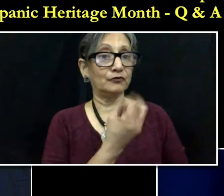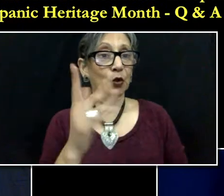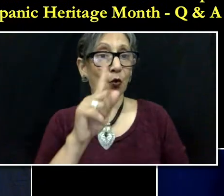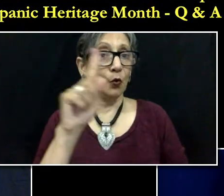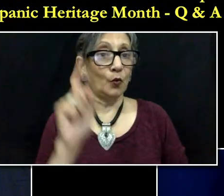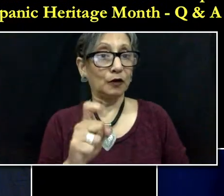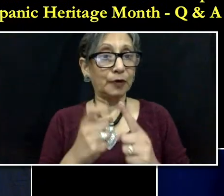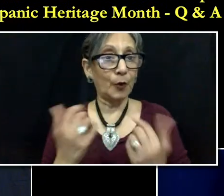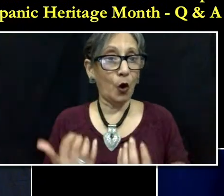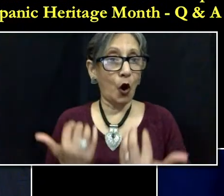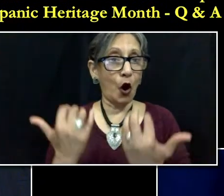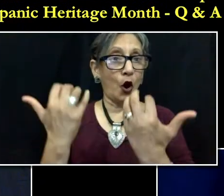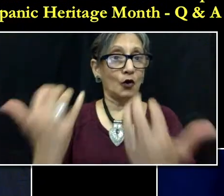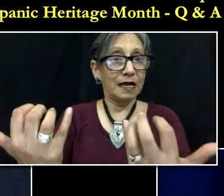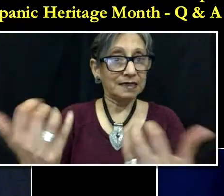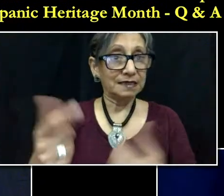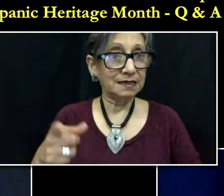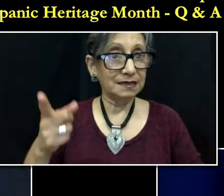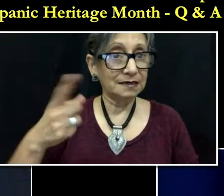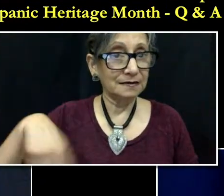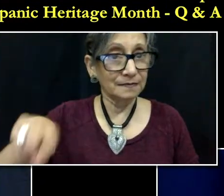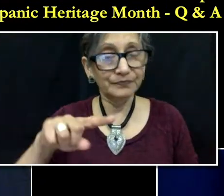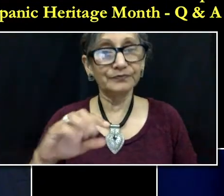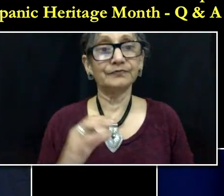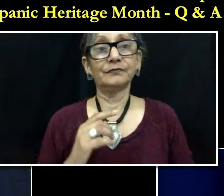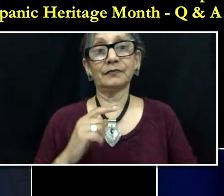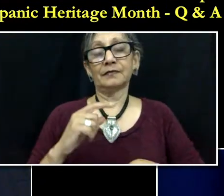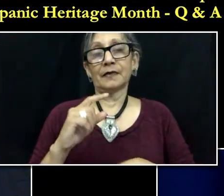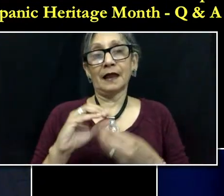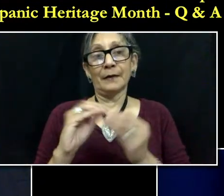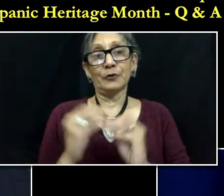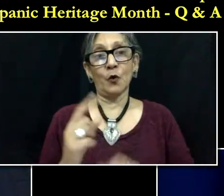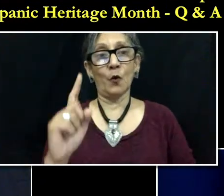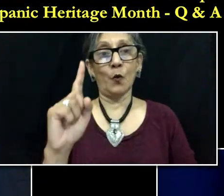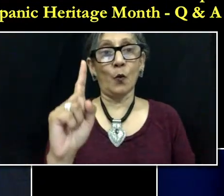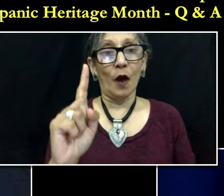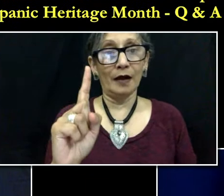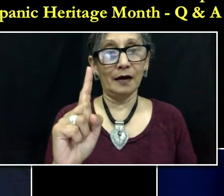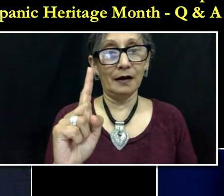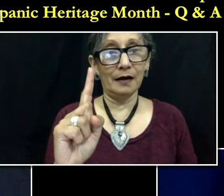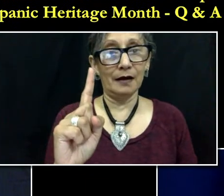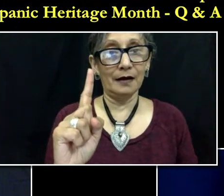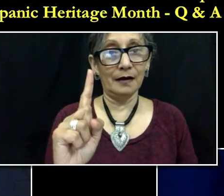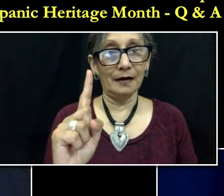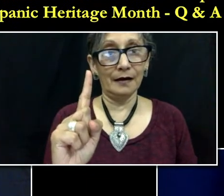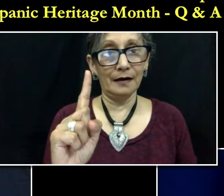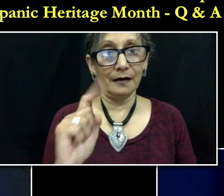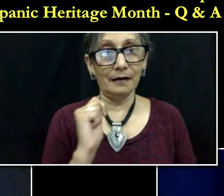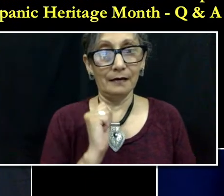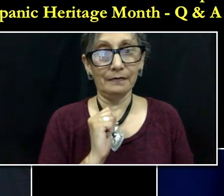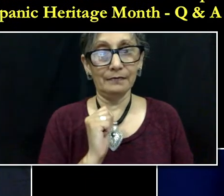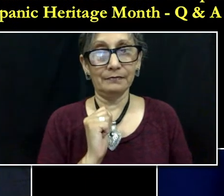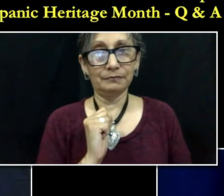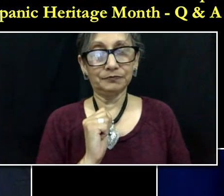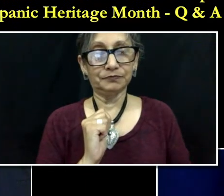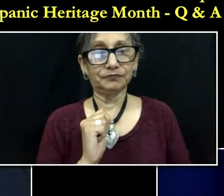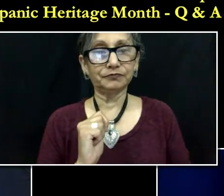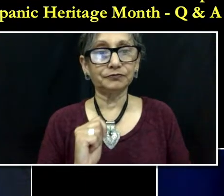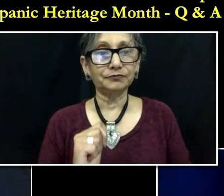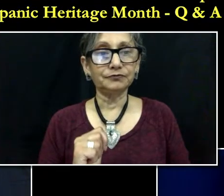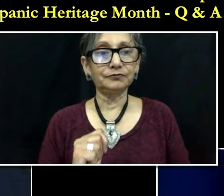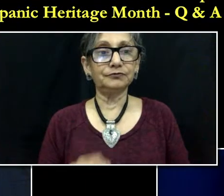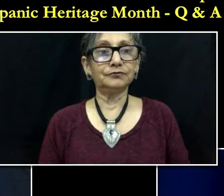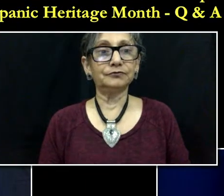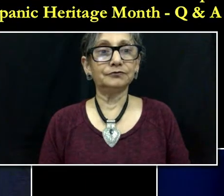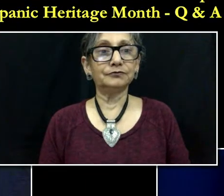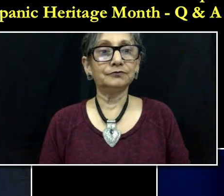very important information that we have. We do have a few questions from the audience. And our first question